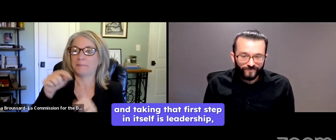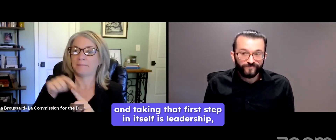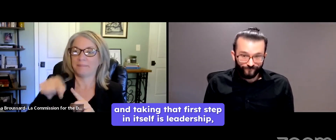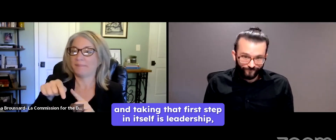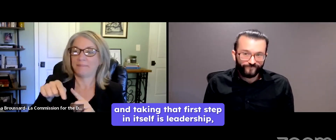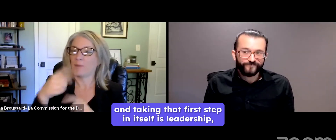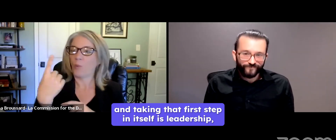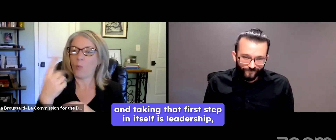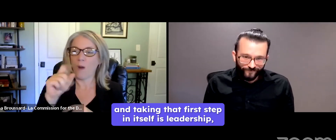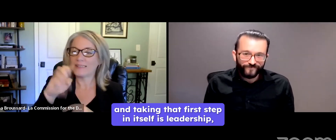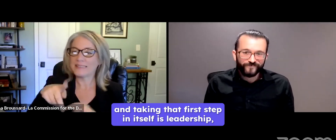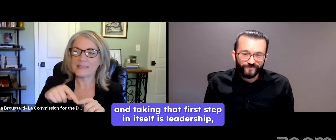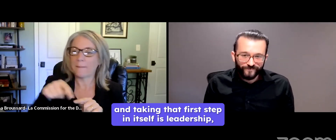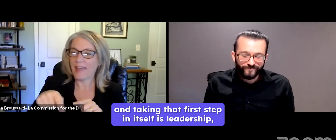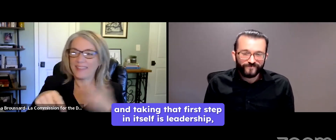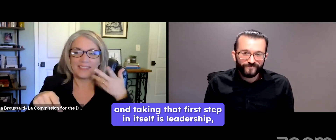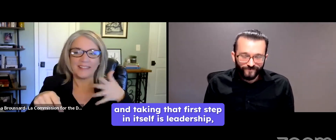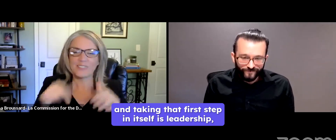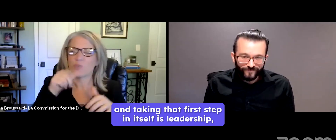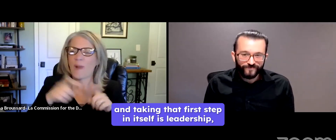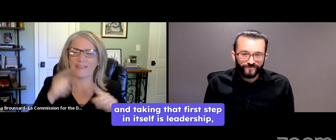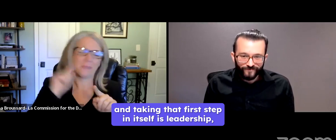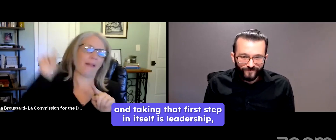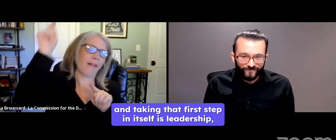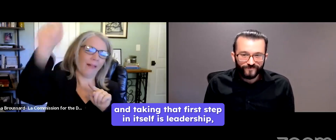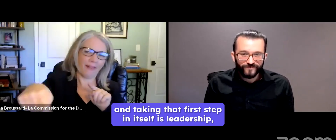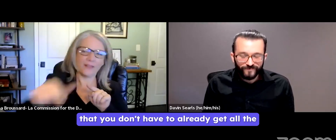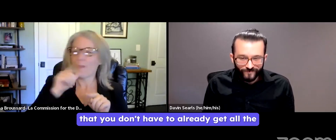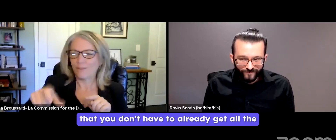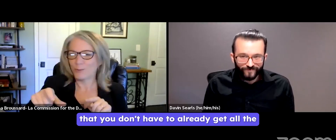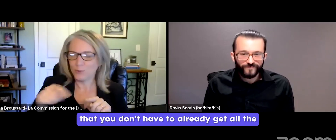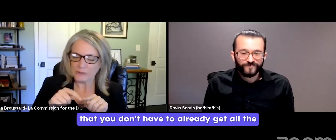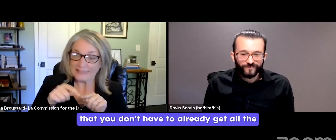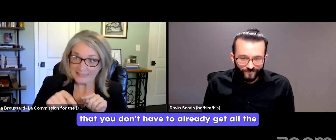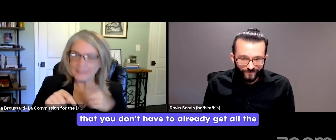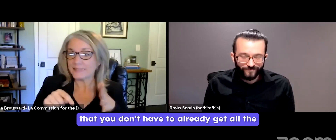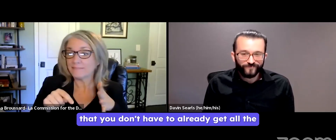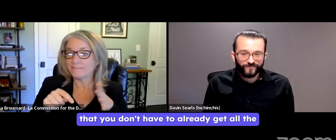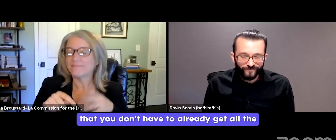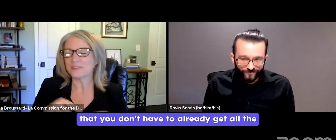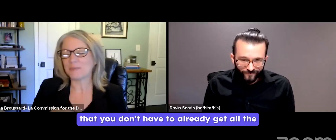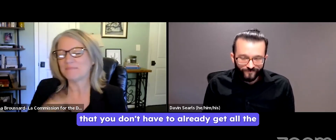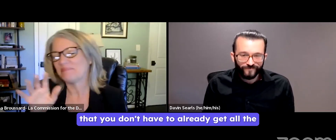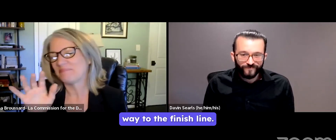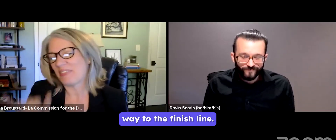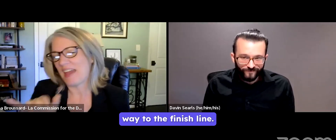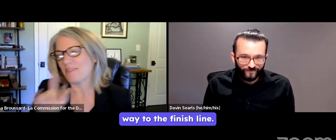And taking that first step in itself is leadership. That you don't have to already get all the way to the finish